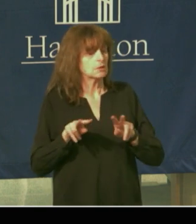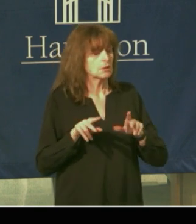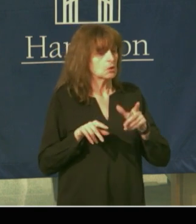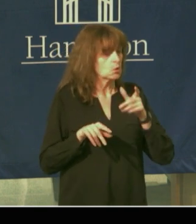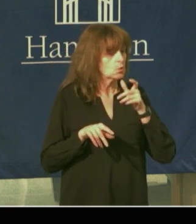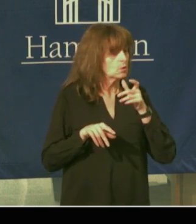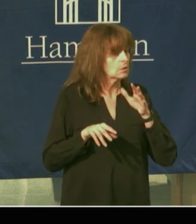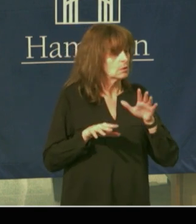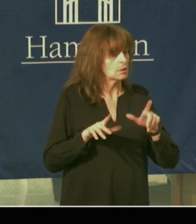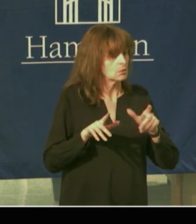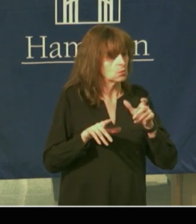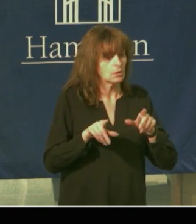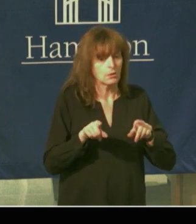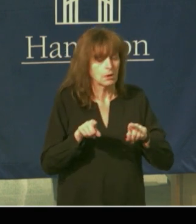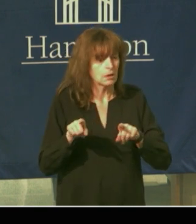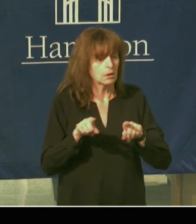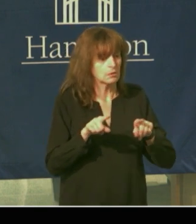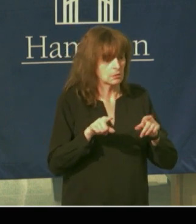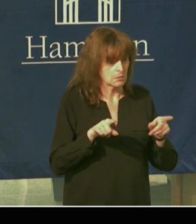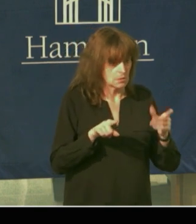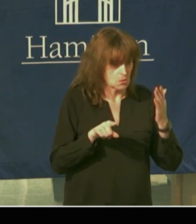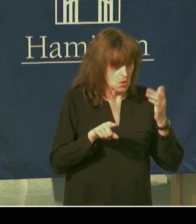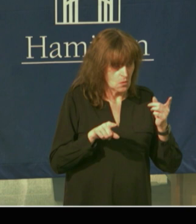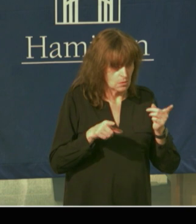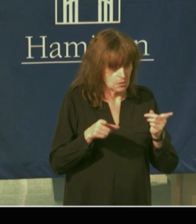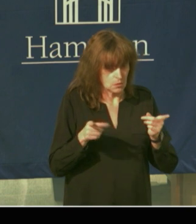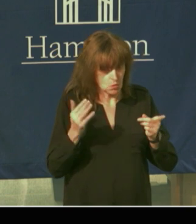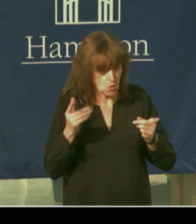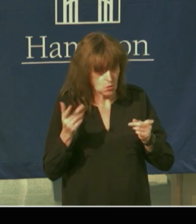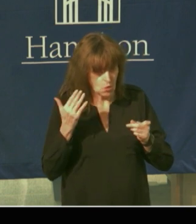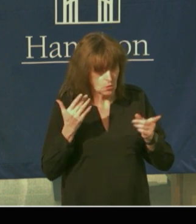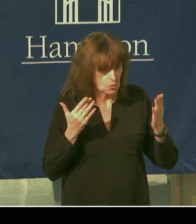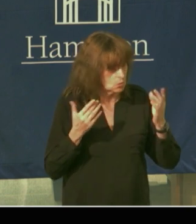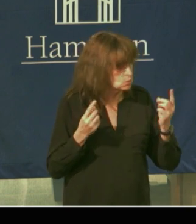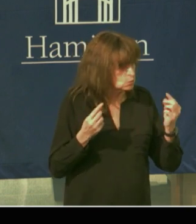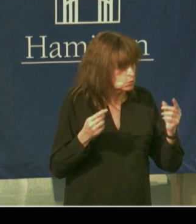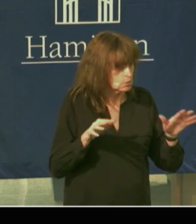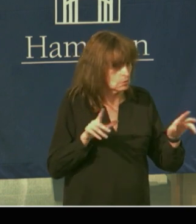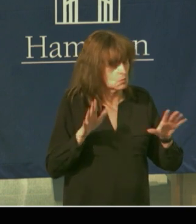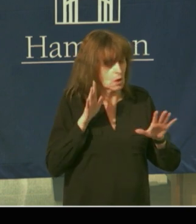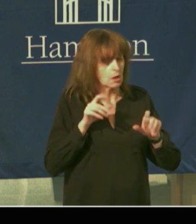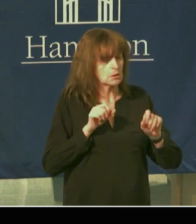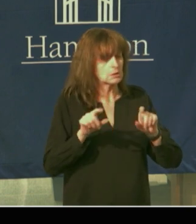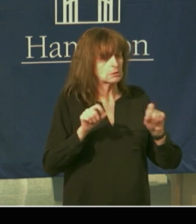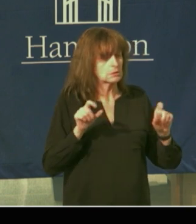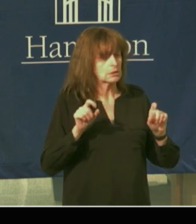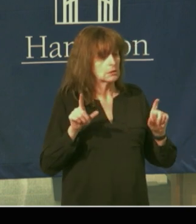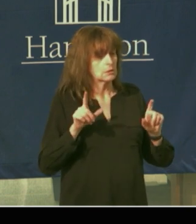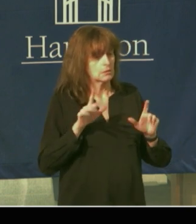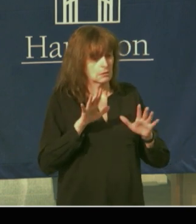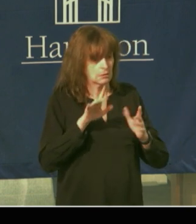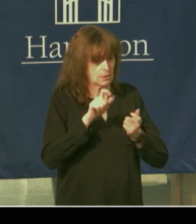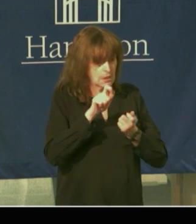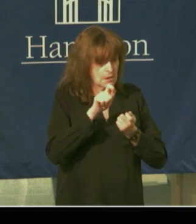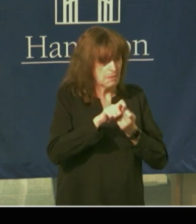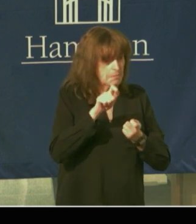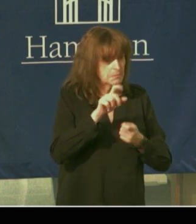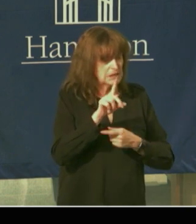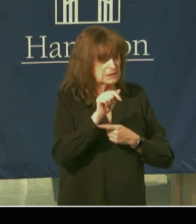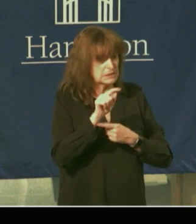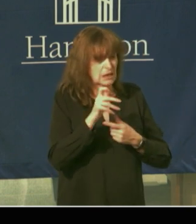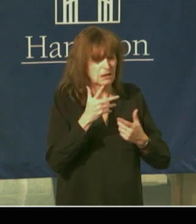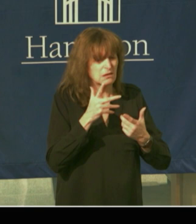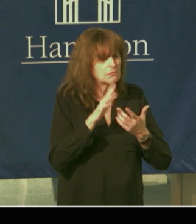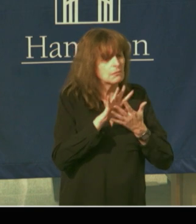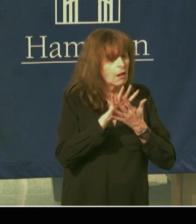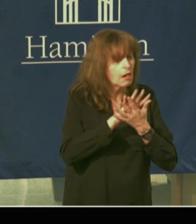even a vague timeline. I'll take vague at this point. Forget precise. And I think what we're doing right now is we're managing through